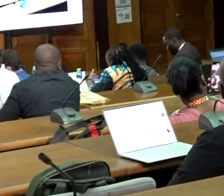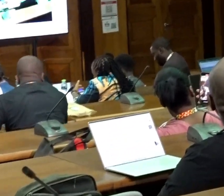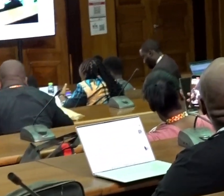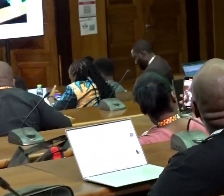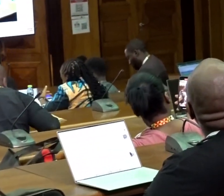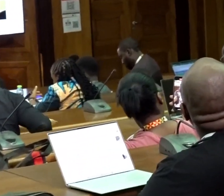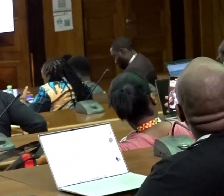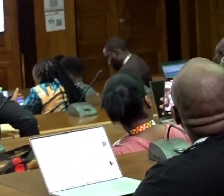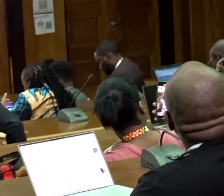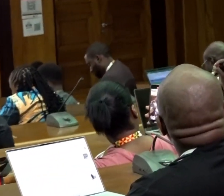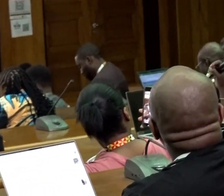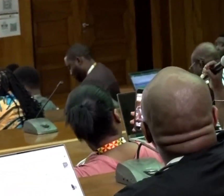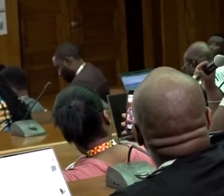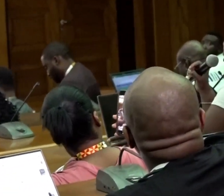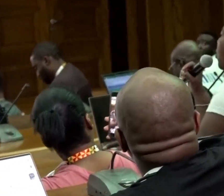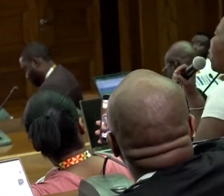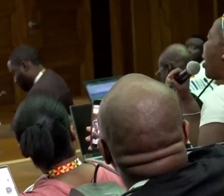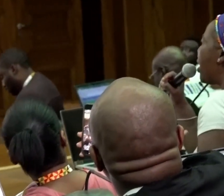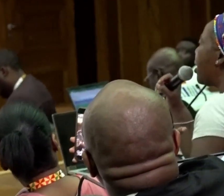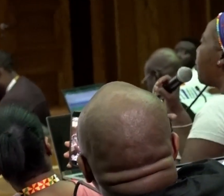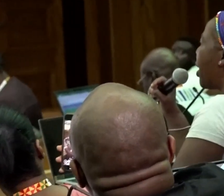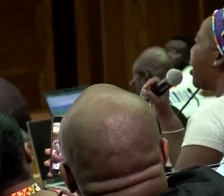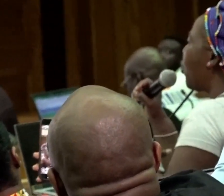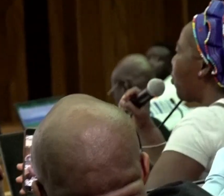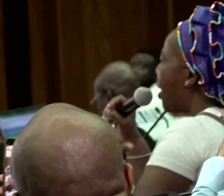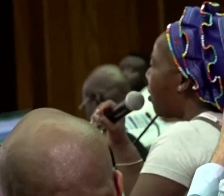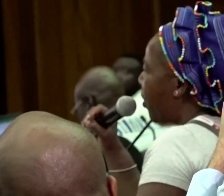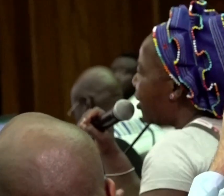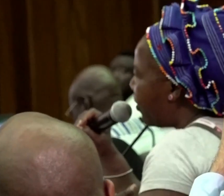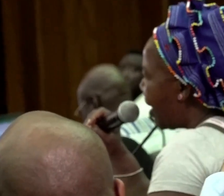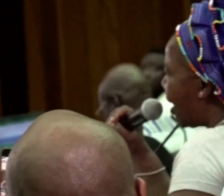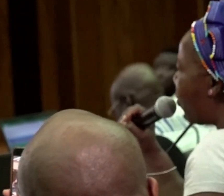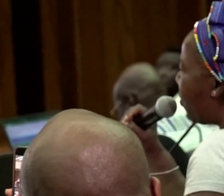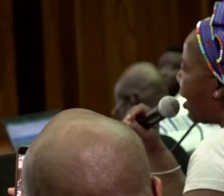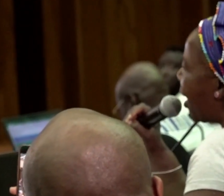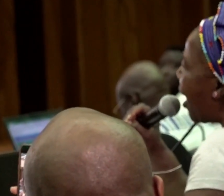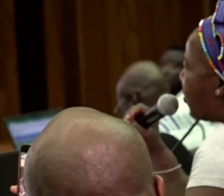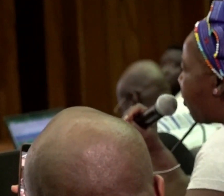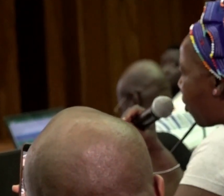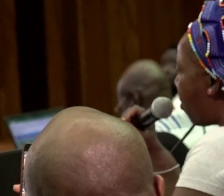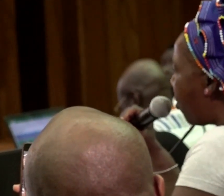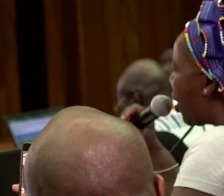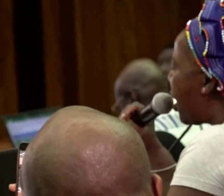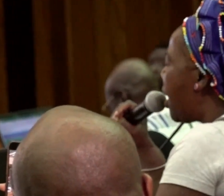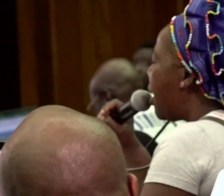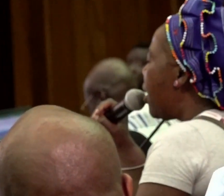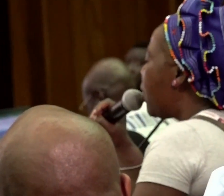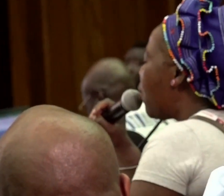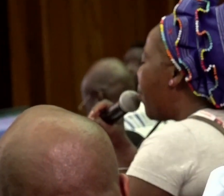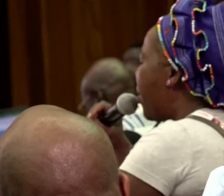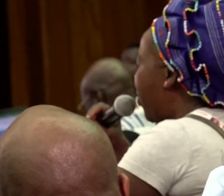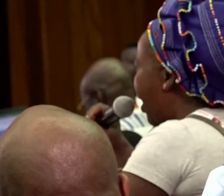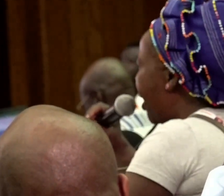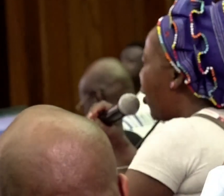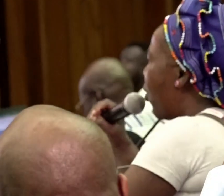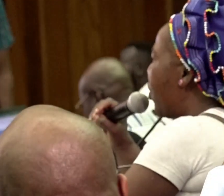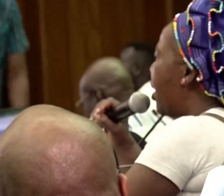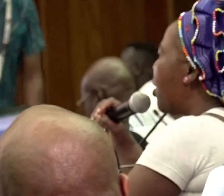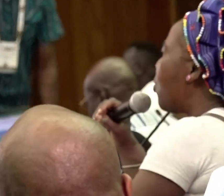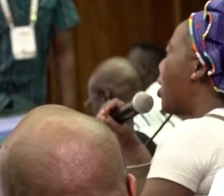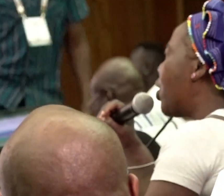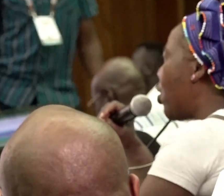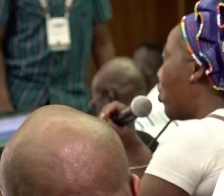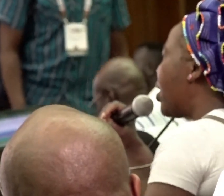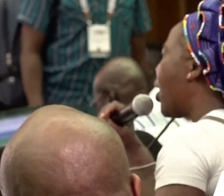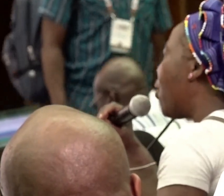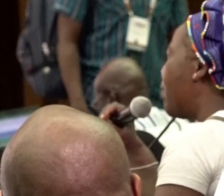consider or do you work with communities where these pregnant women and breastfeeding women comes from to prepare the community,